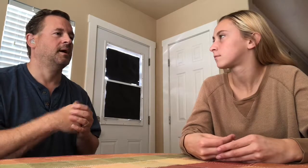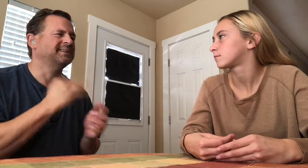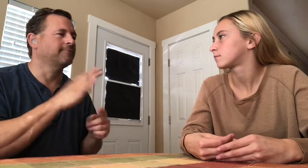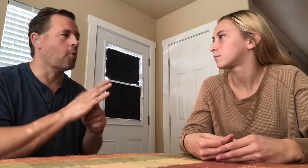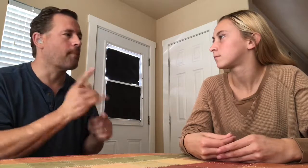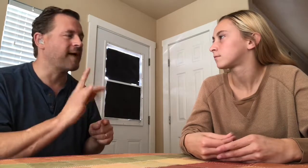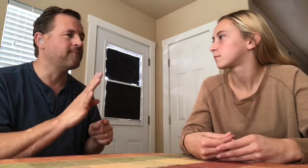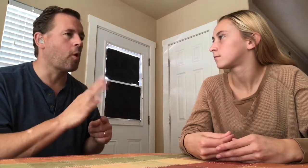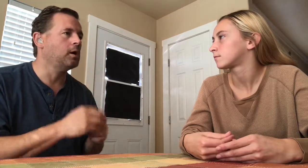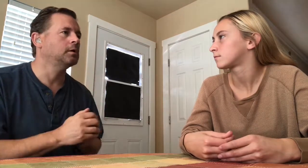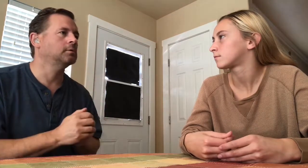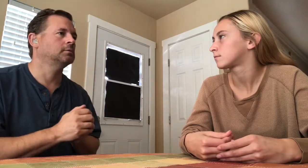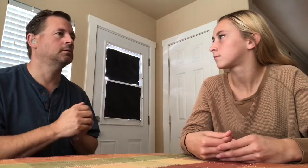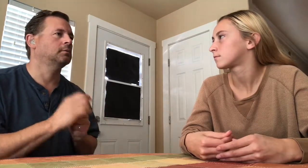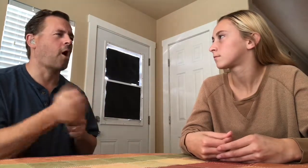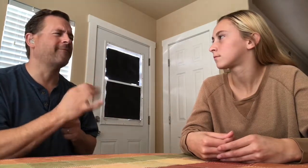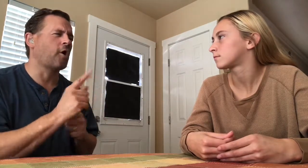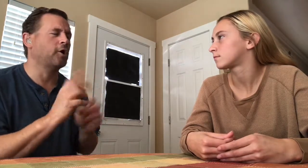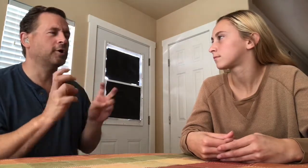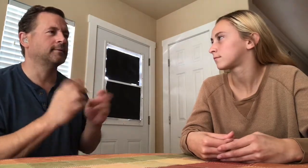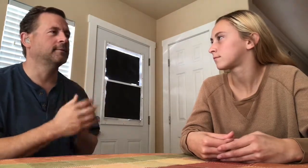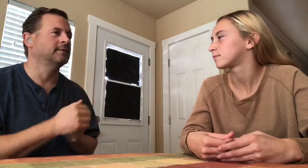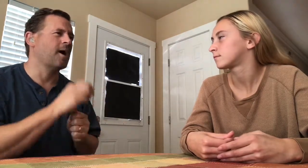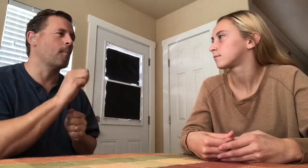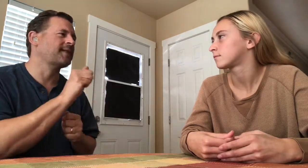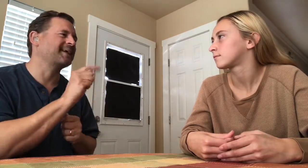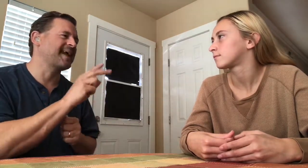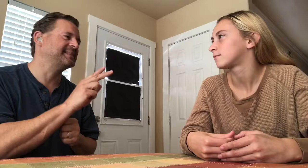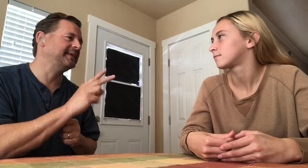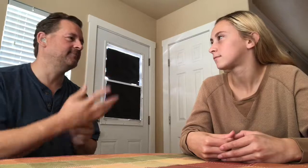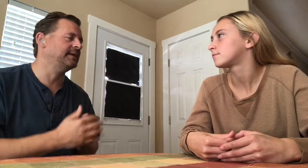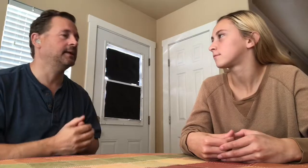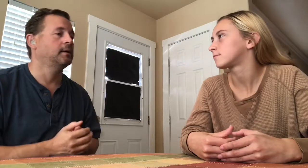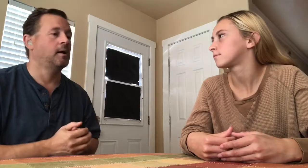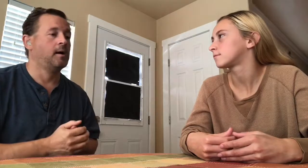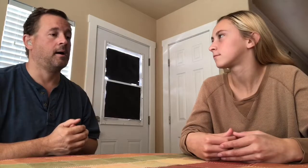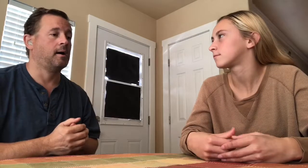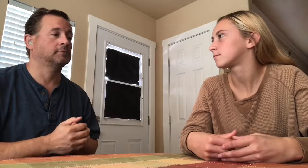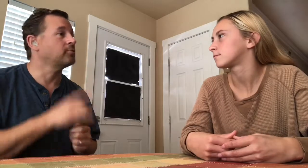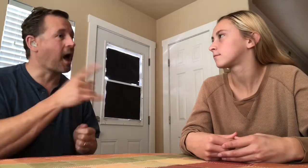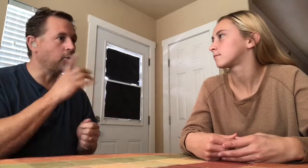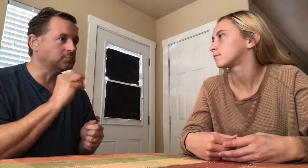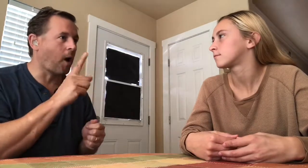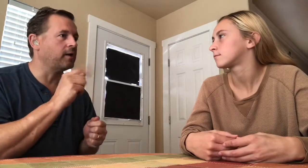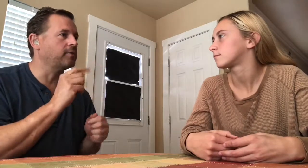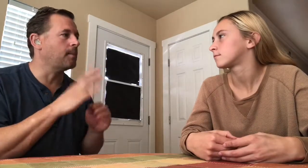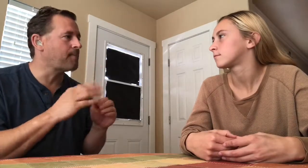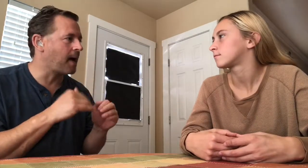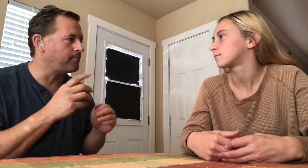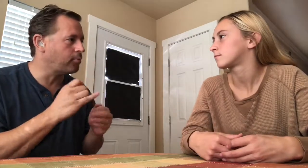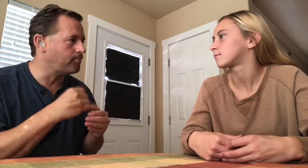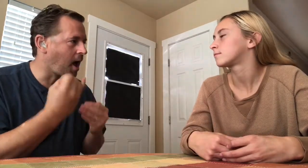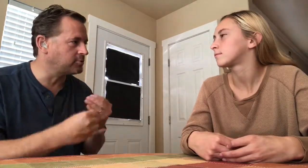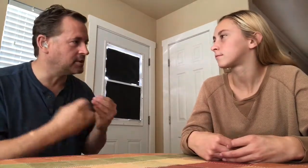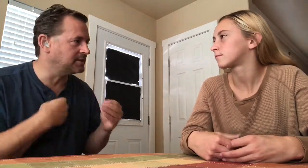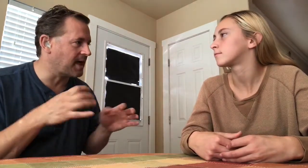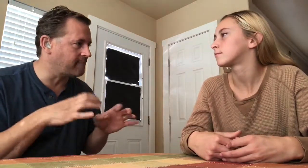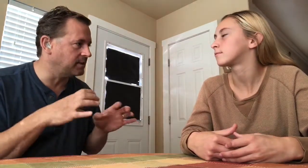It's a 4x4 golf cart, almost like an ATV. So that was one of the pet projects that I've